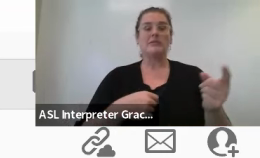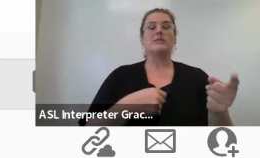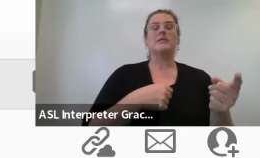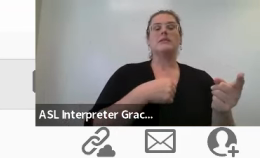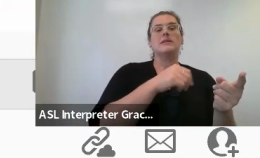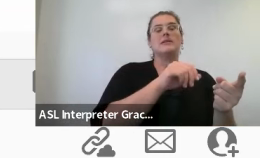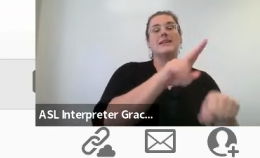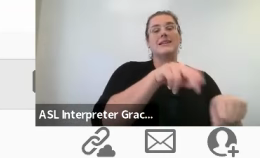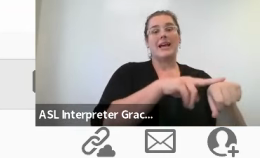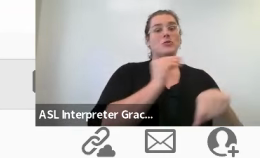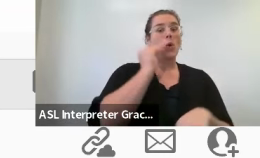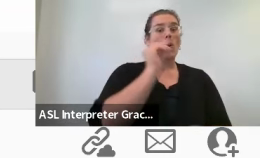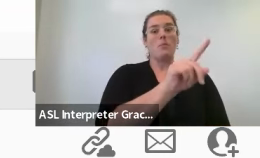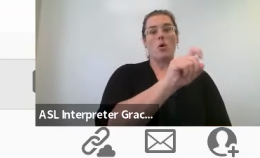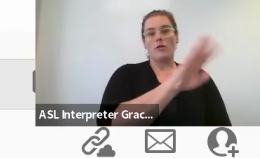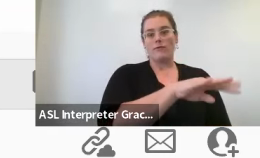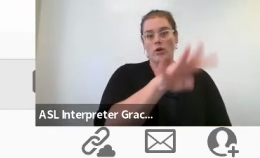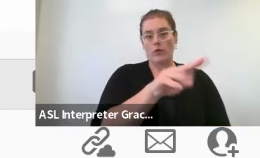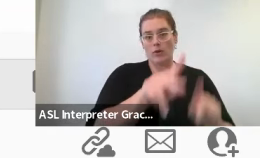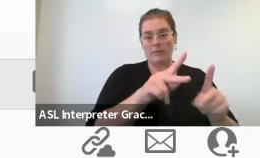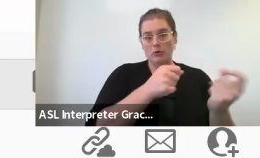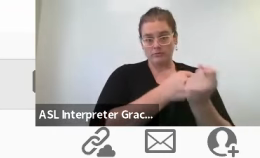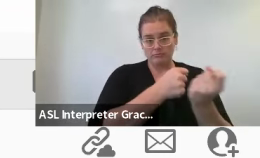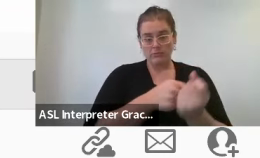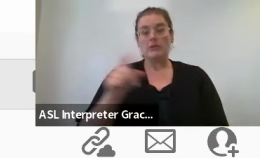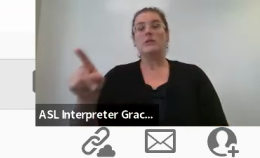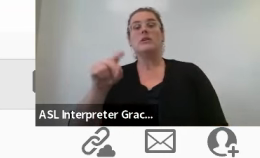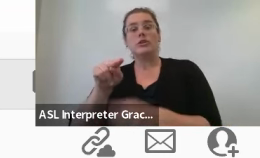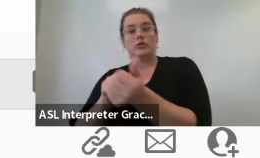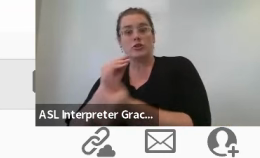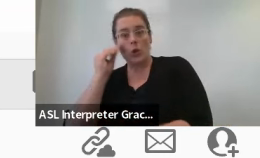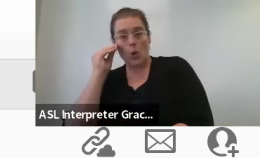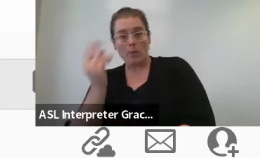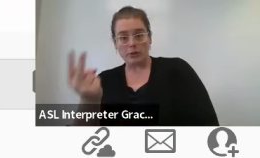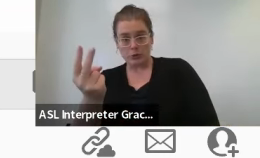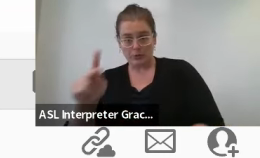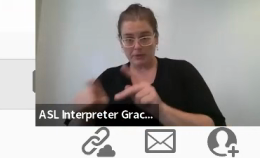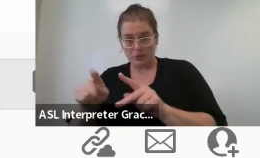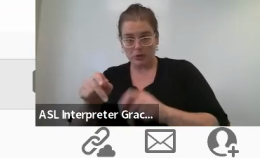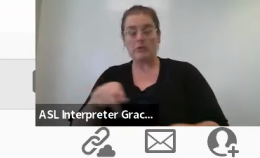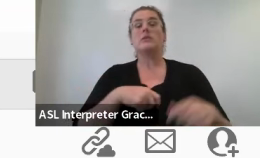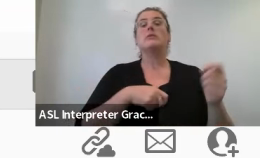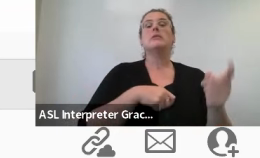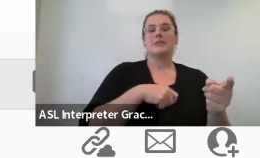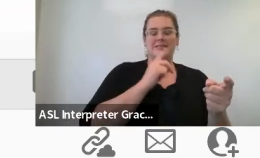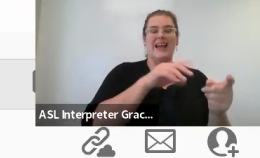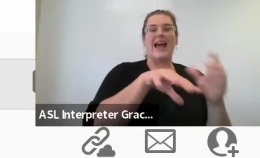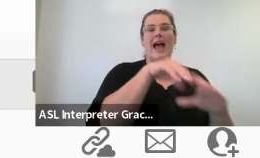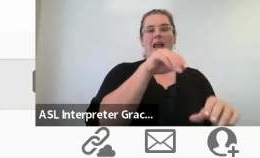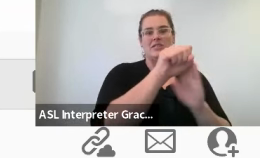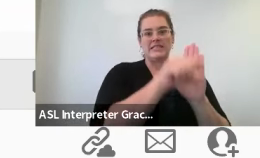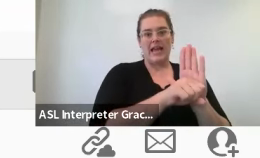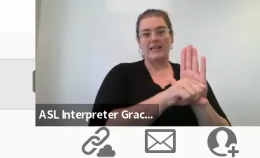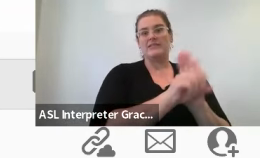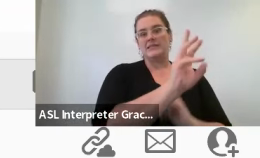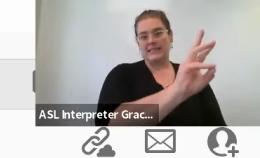144 in natural homes, 2 in a nursing home, 6 in out-of-state placements,